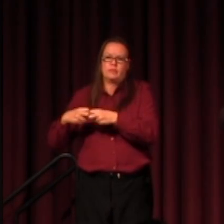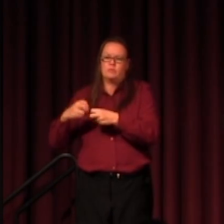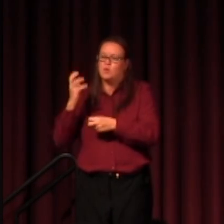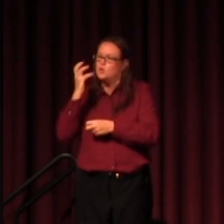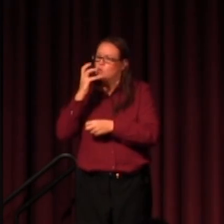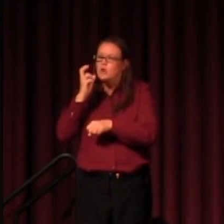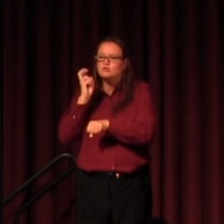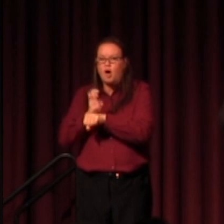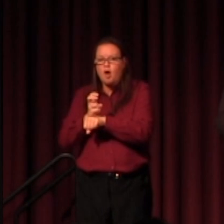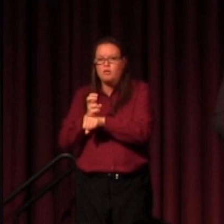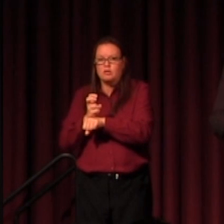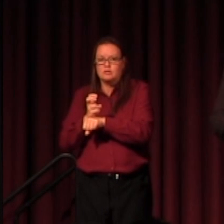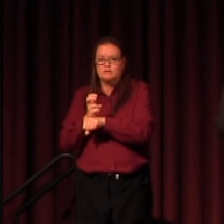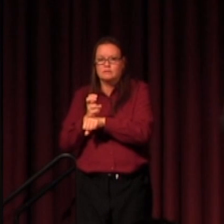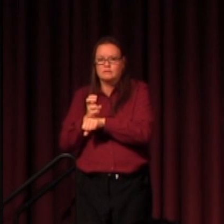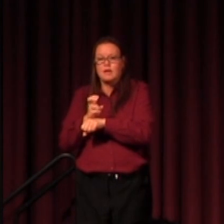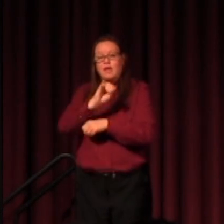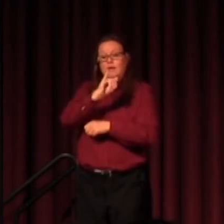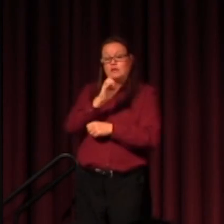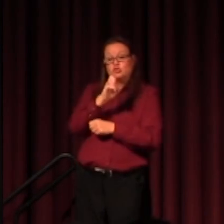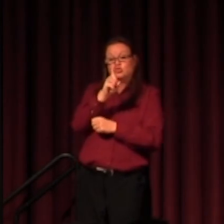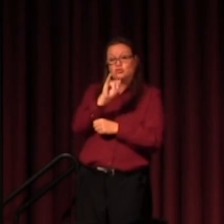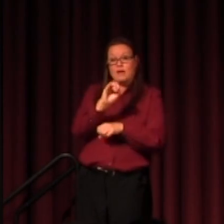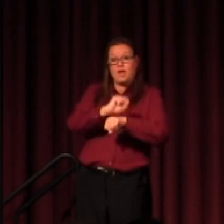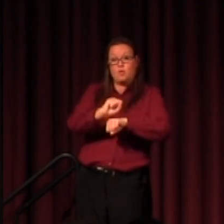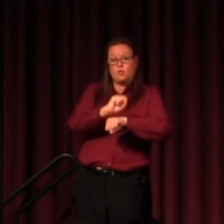Doing this work is hard.